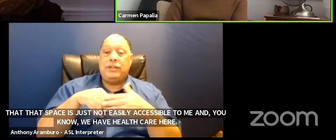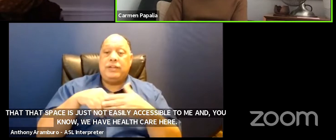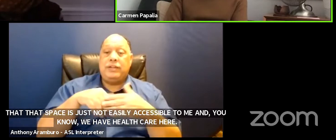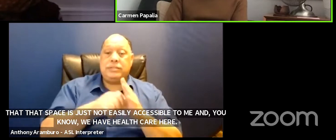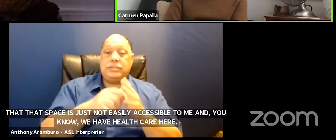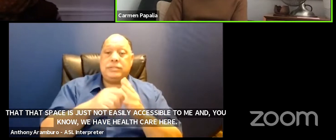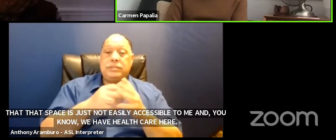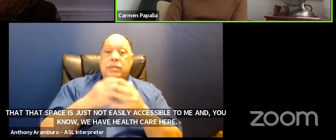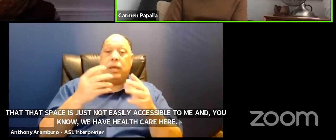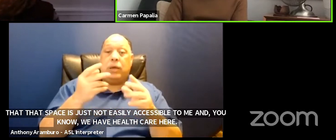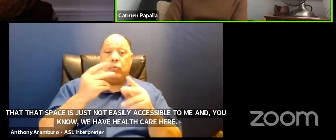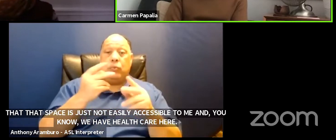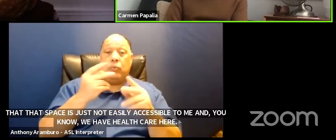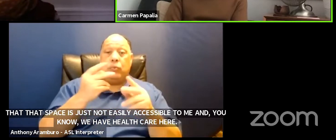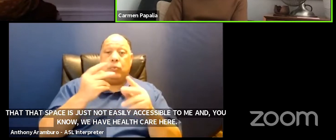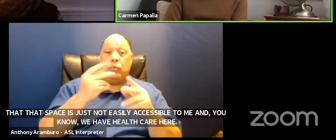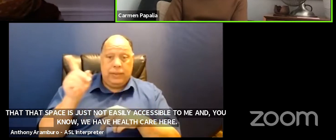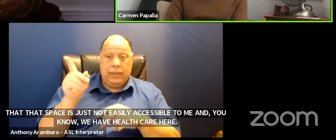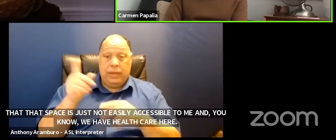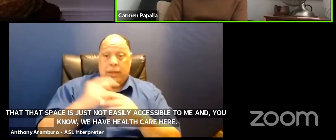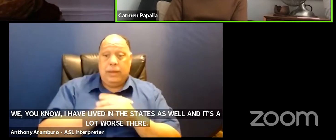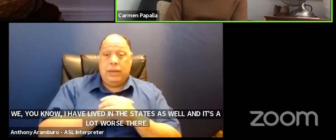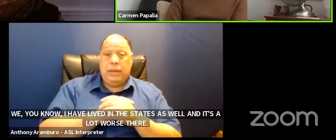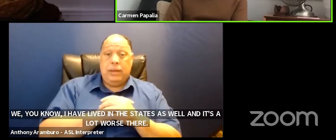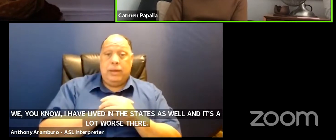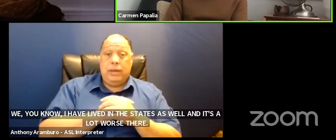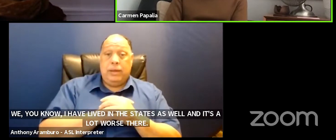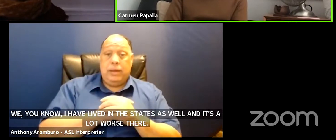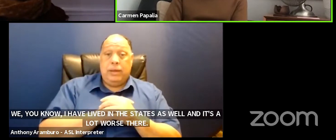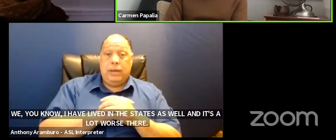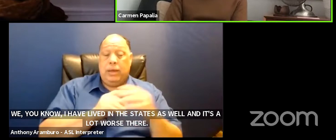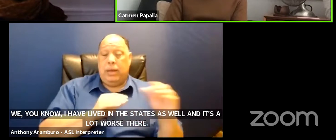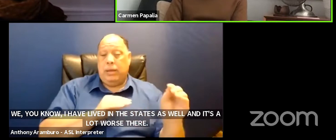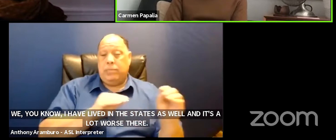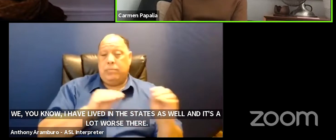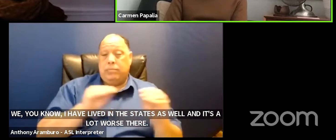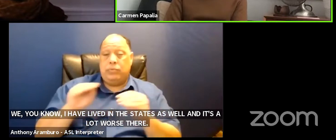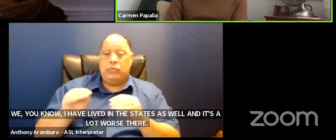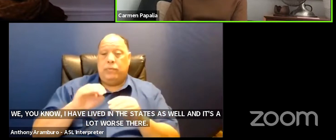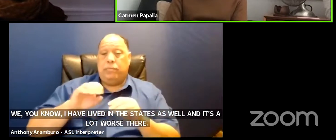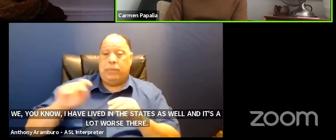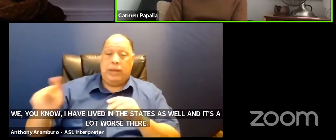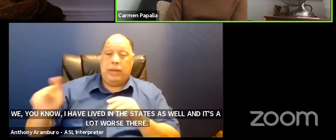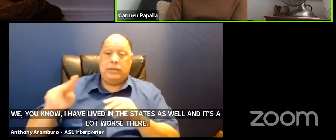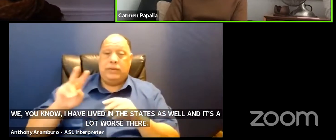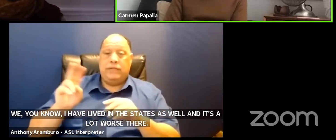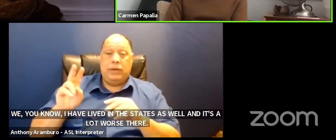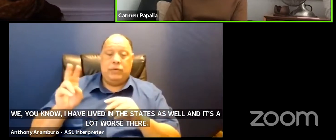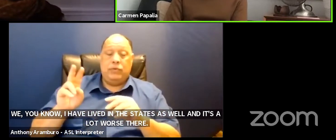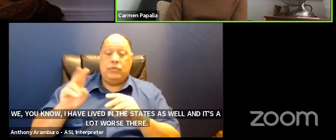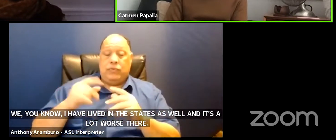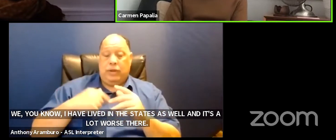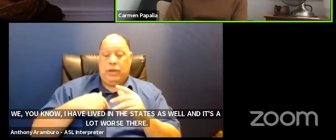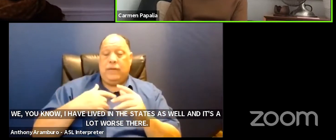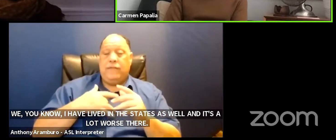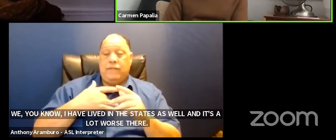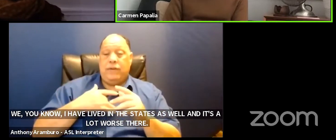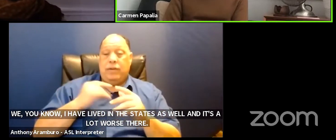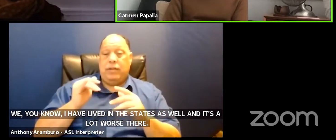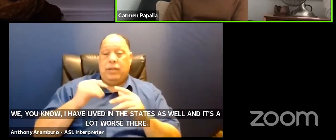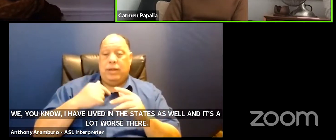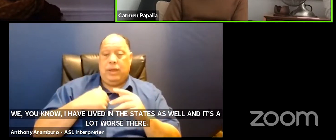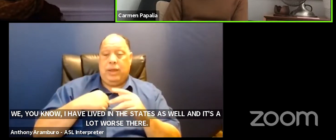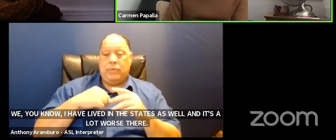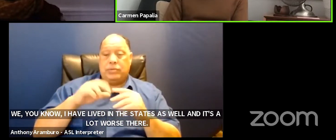worse there. And I moved back to Vancouver because I felt like I was at